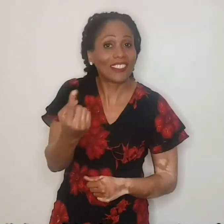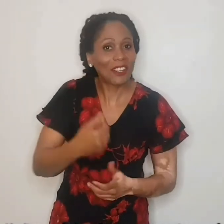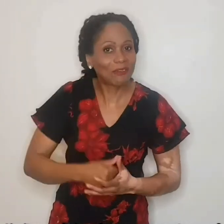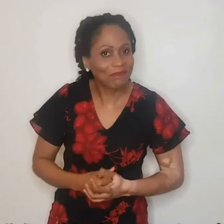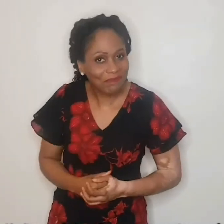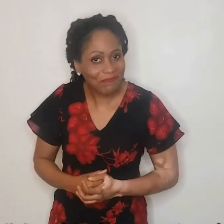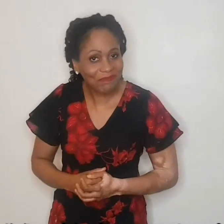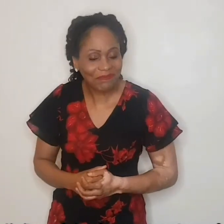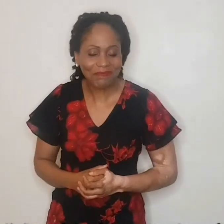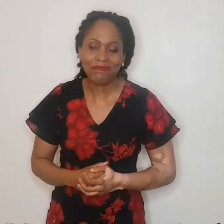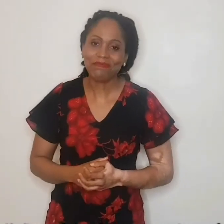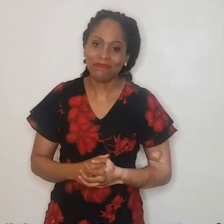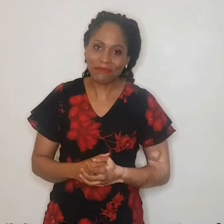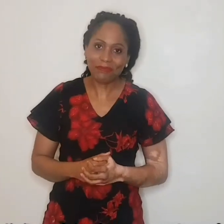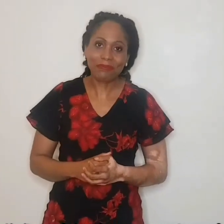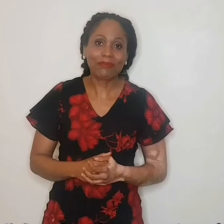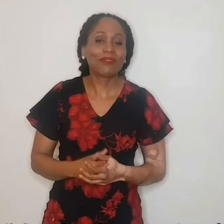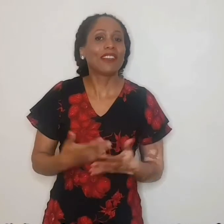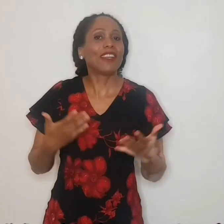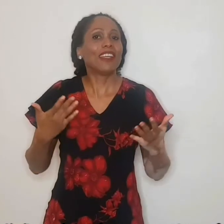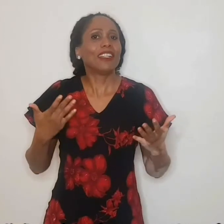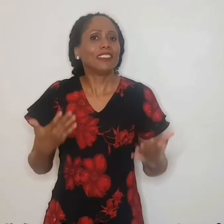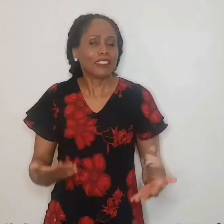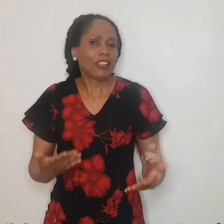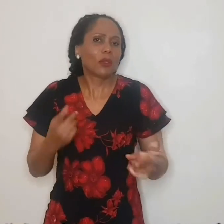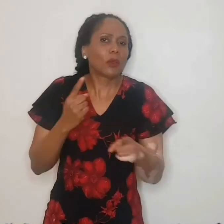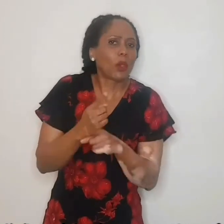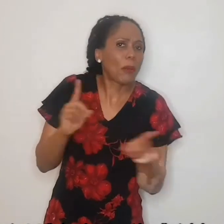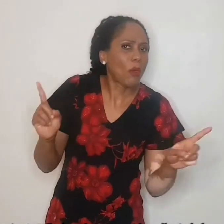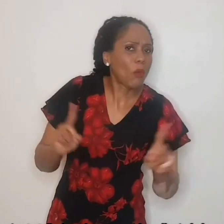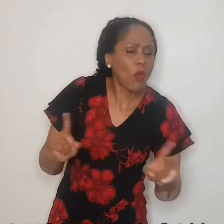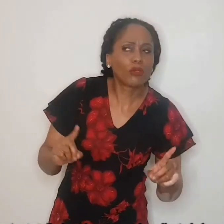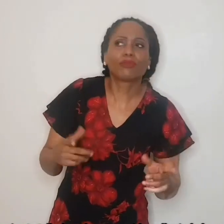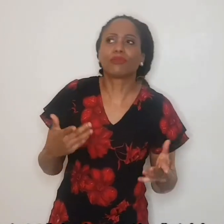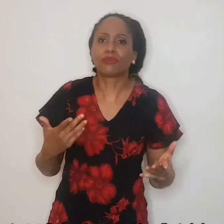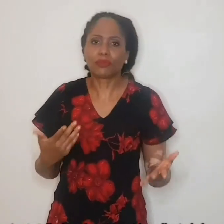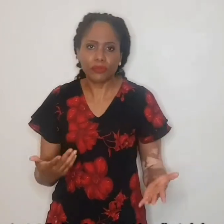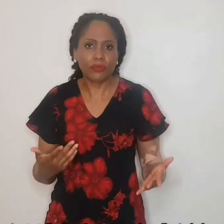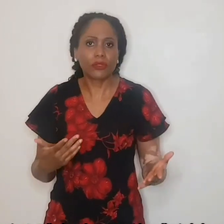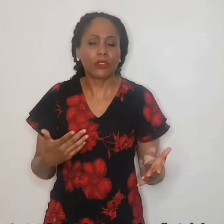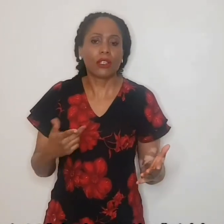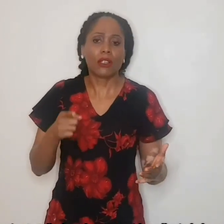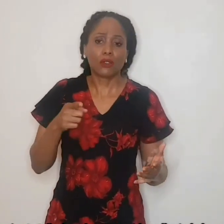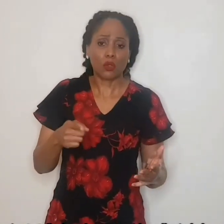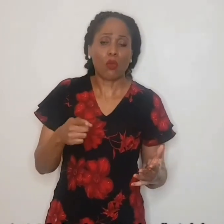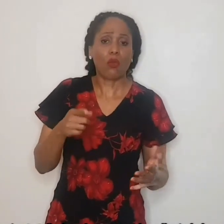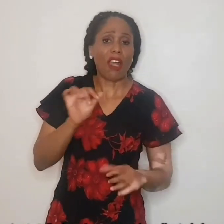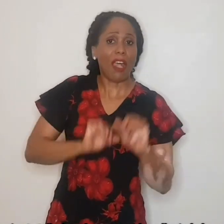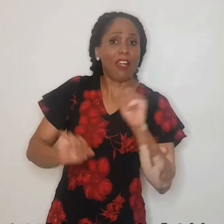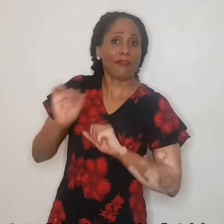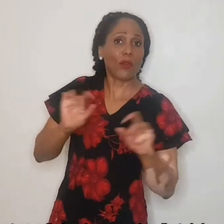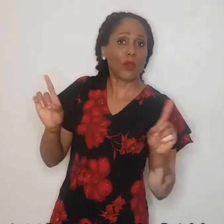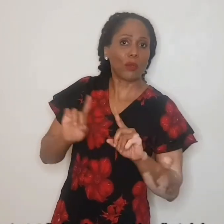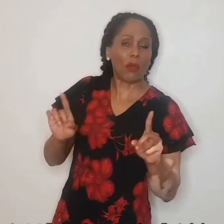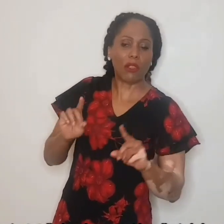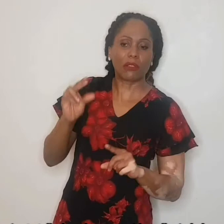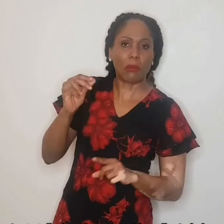to become your most successful self. Today I am going to talk about how to avoid